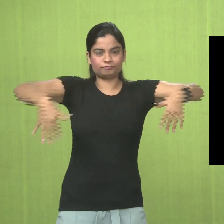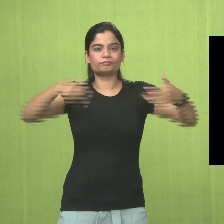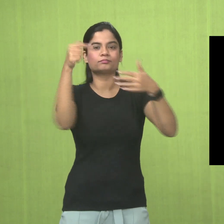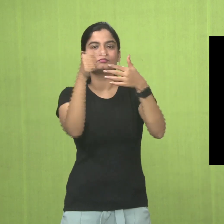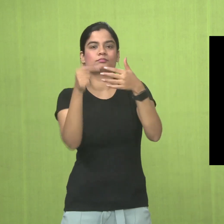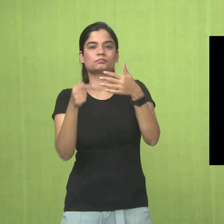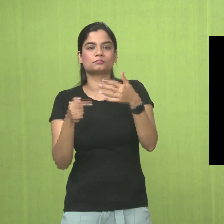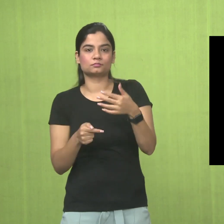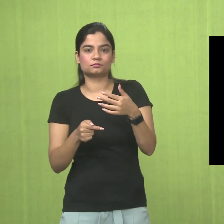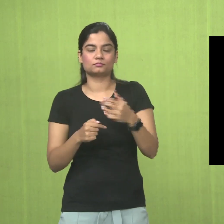is.